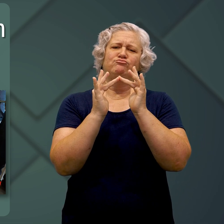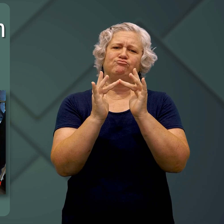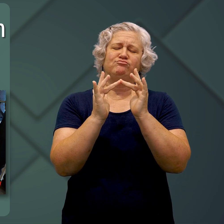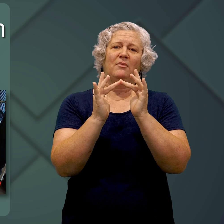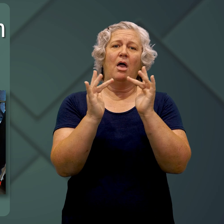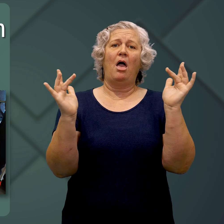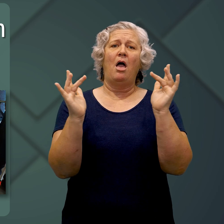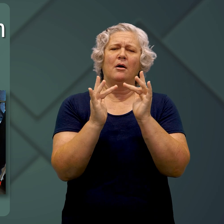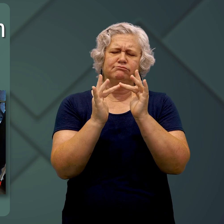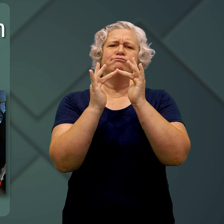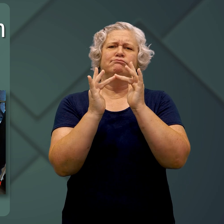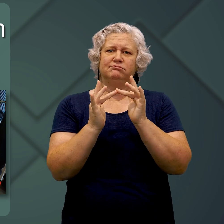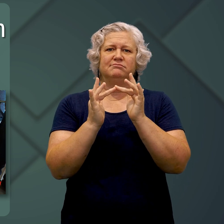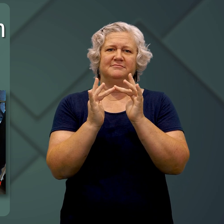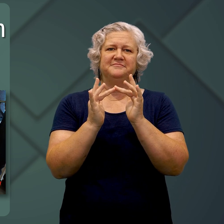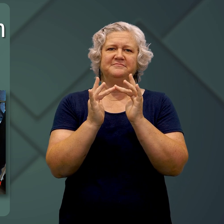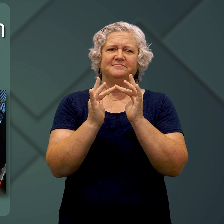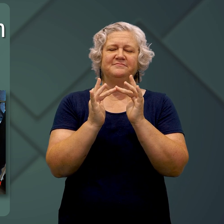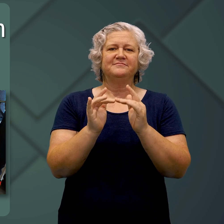without the need to re-establish contact.